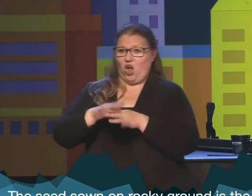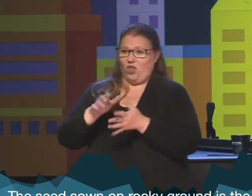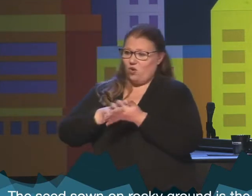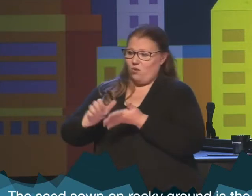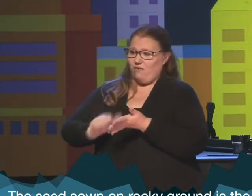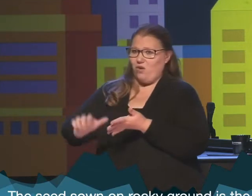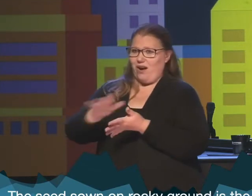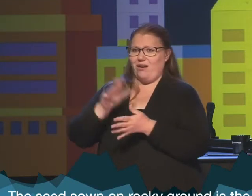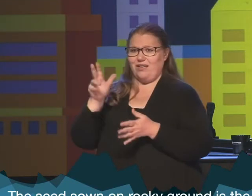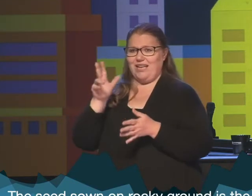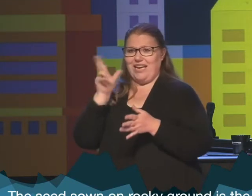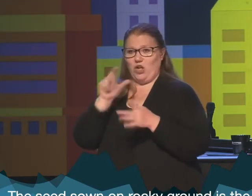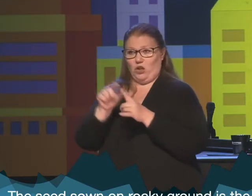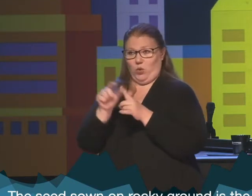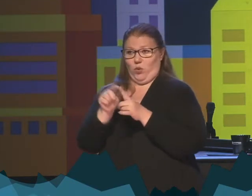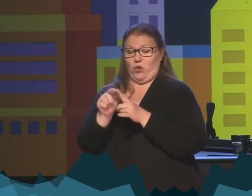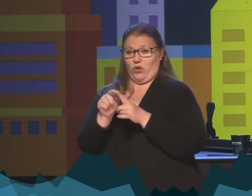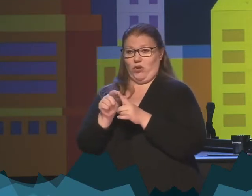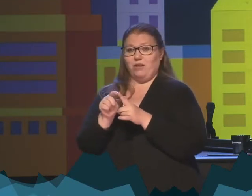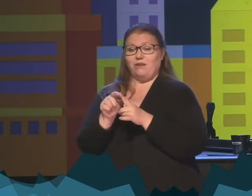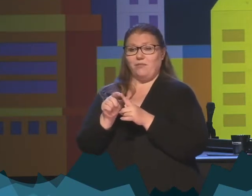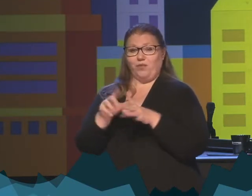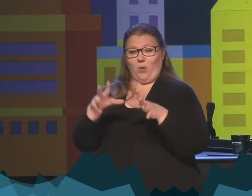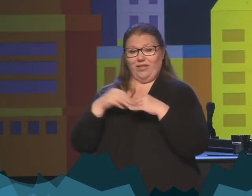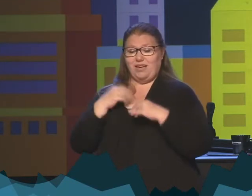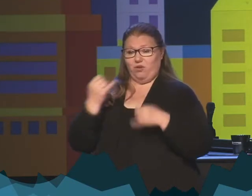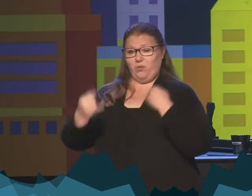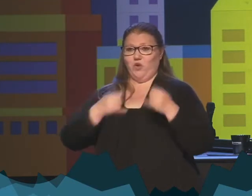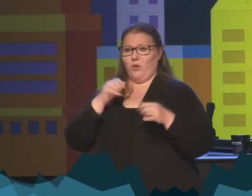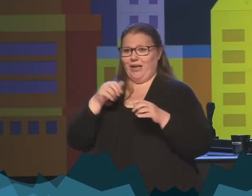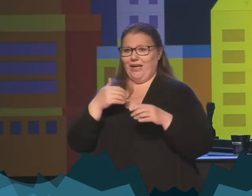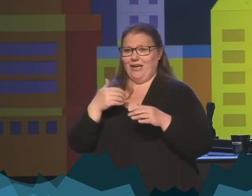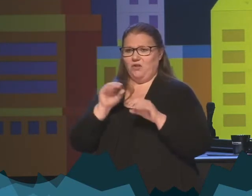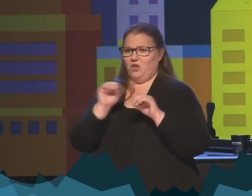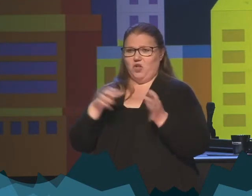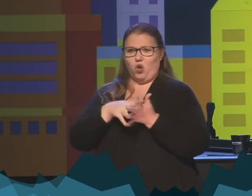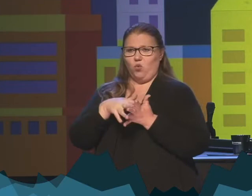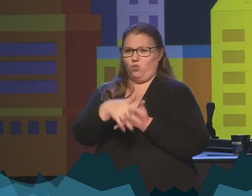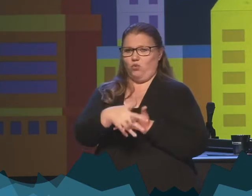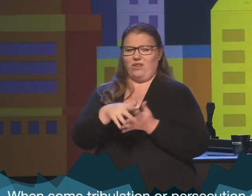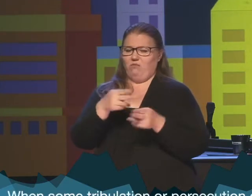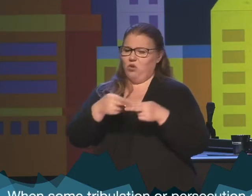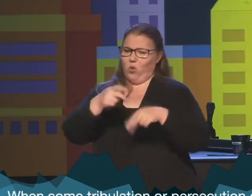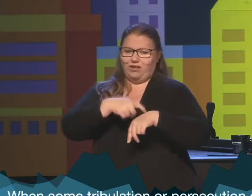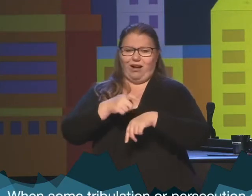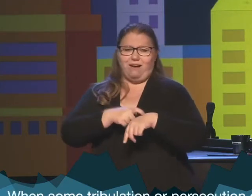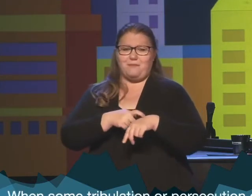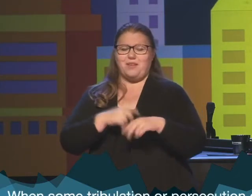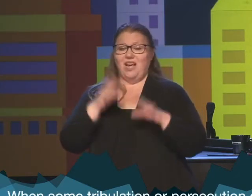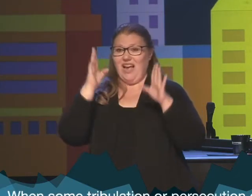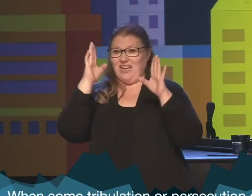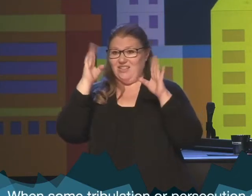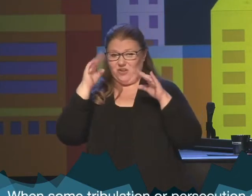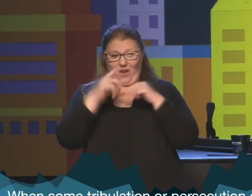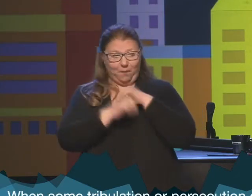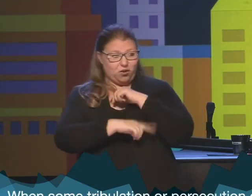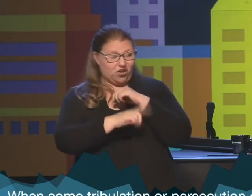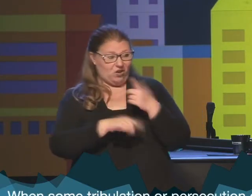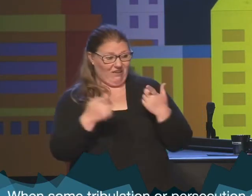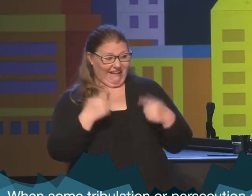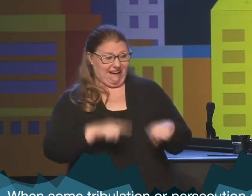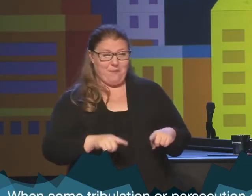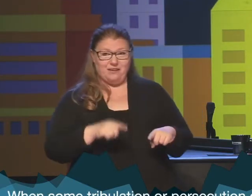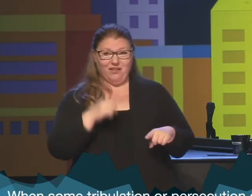hears the word, receives it at once with joy, but he has no root and lasts only for a time. And when some tribulation or persecution